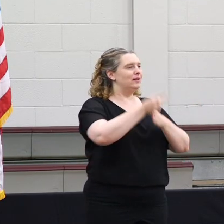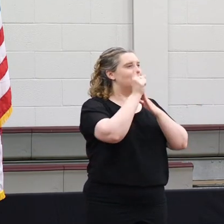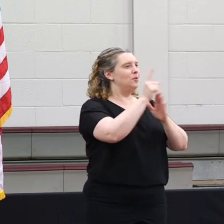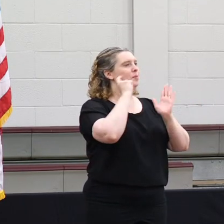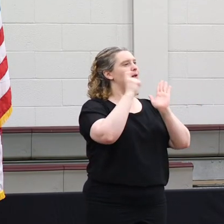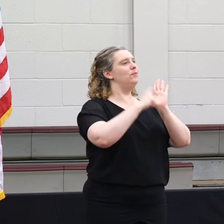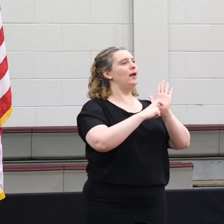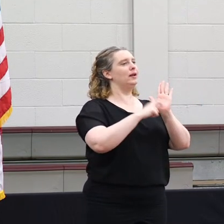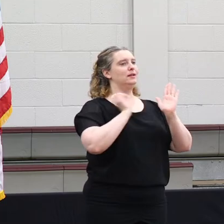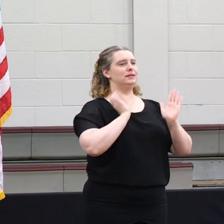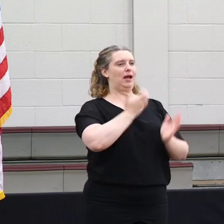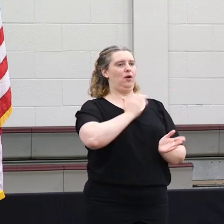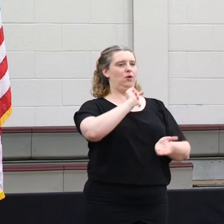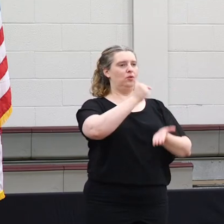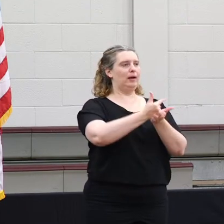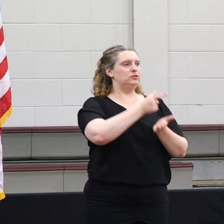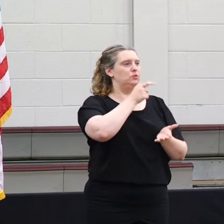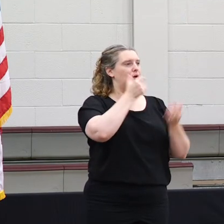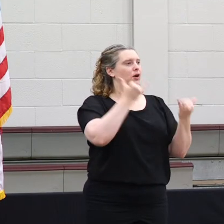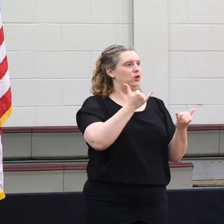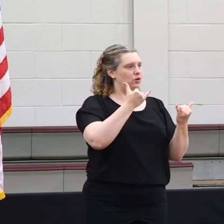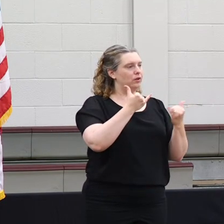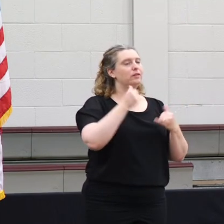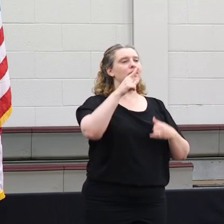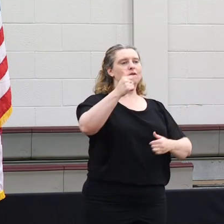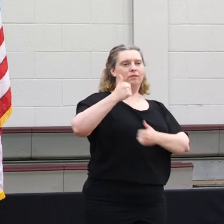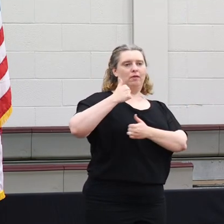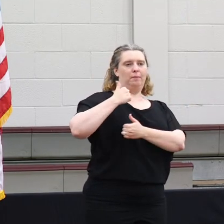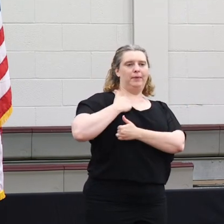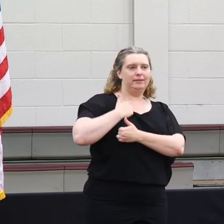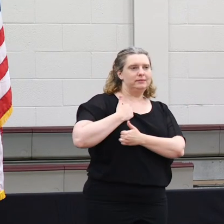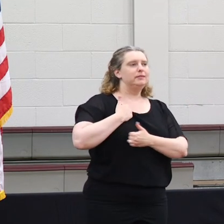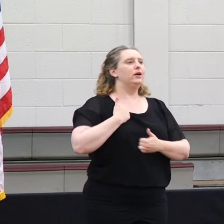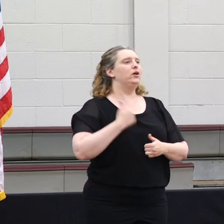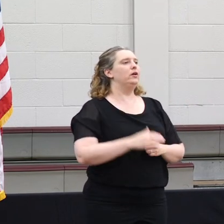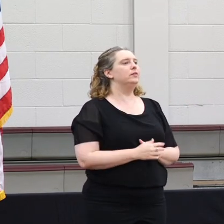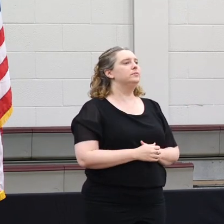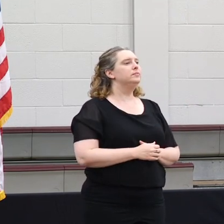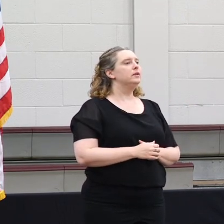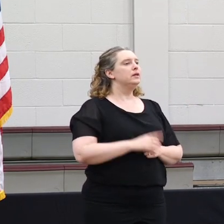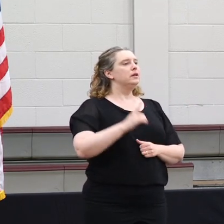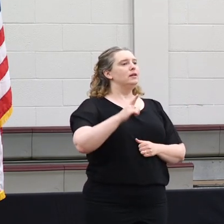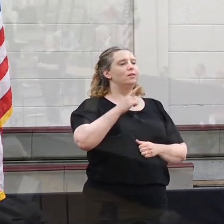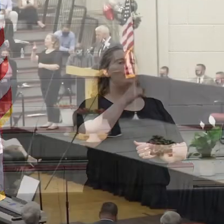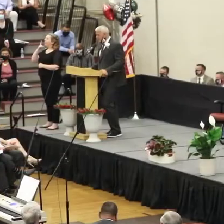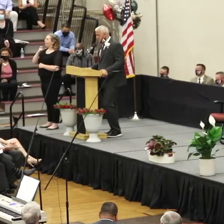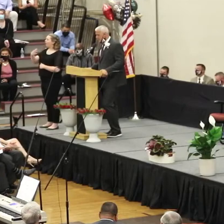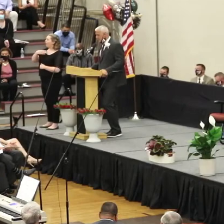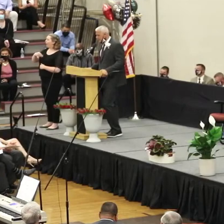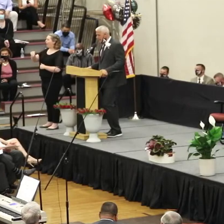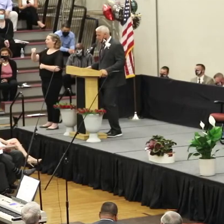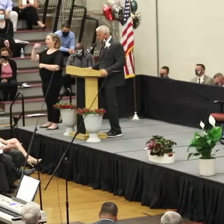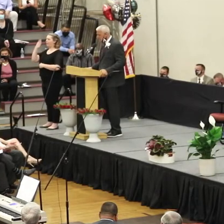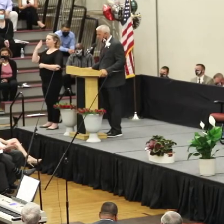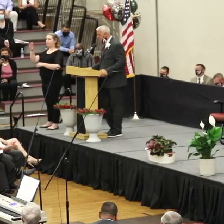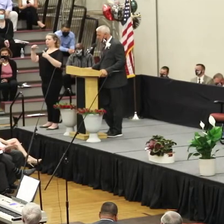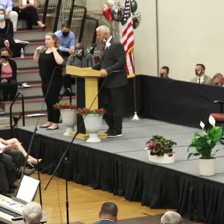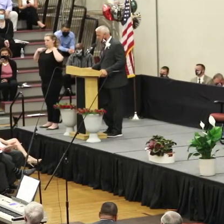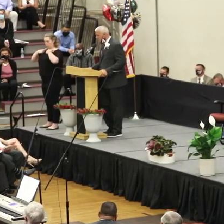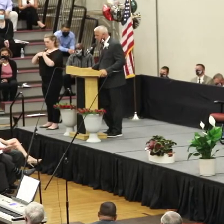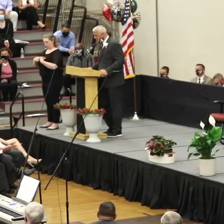to recognize our graduates who are currently enlisted to serve in the armed forces. They'll be wearing red, white, and blue tassels on their caps